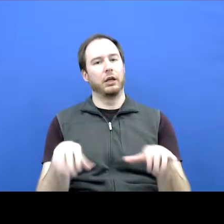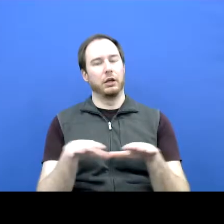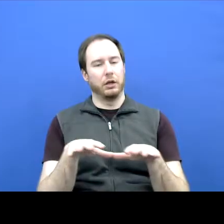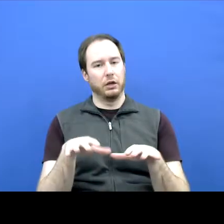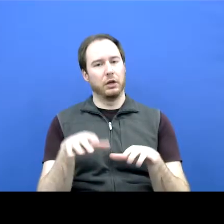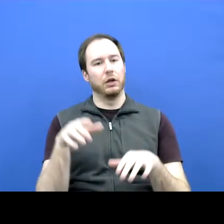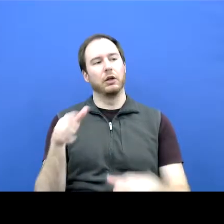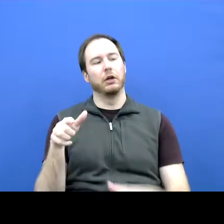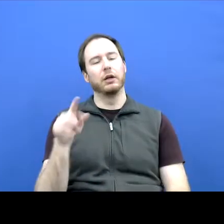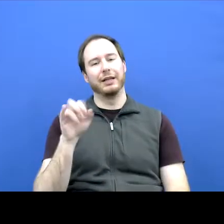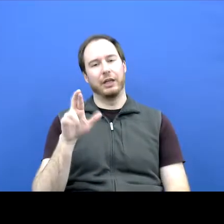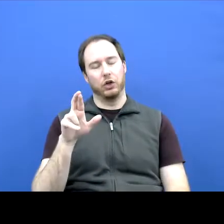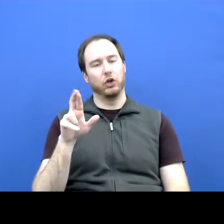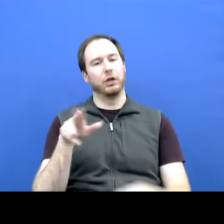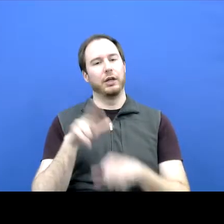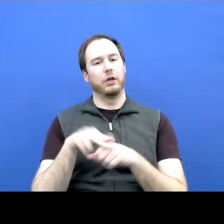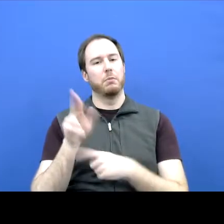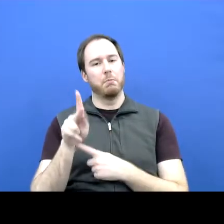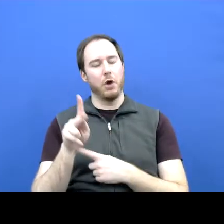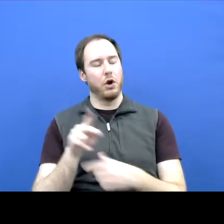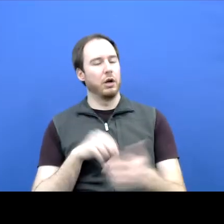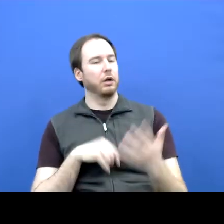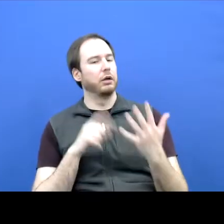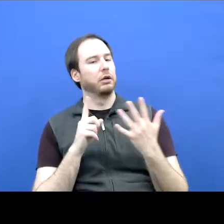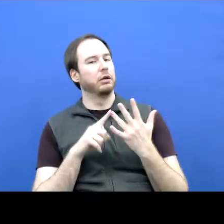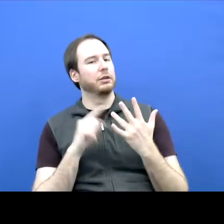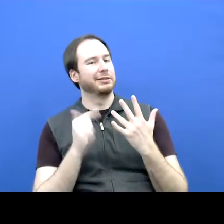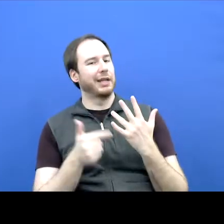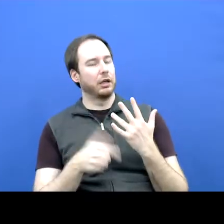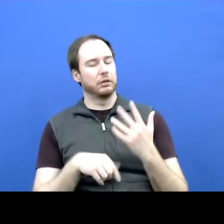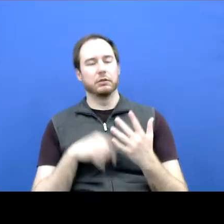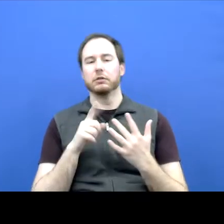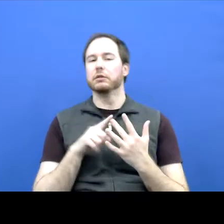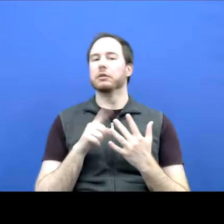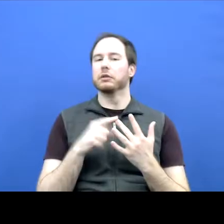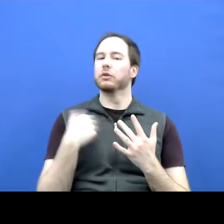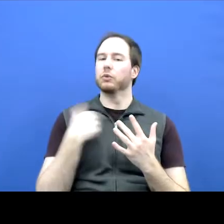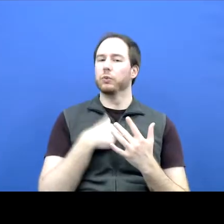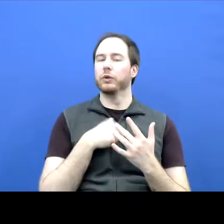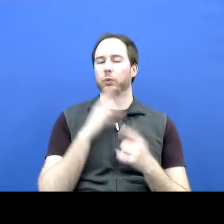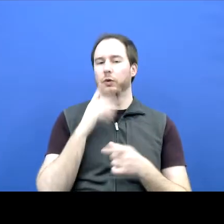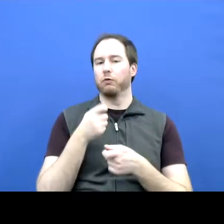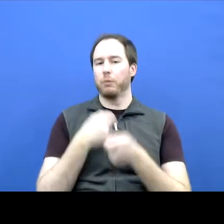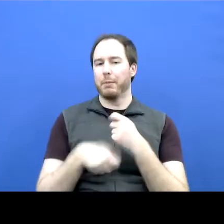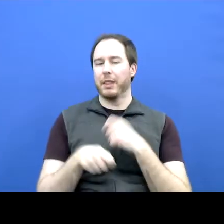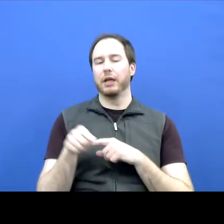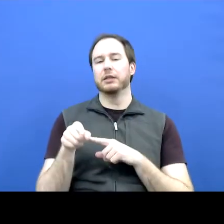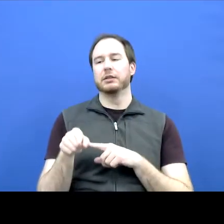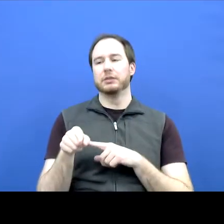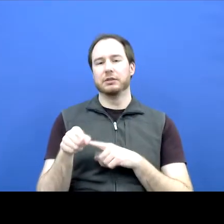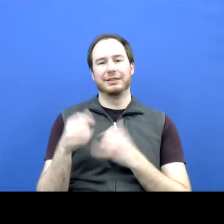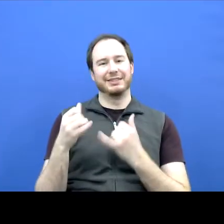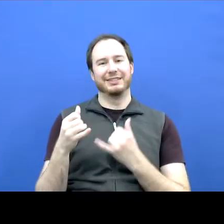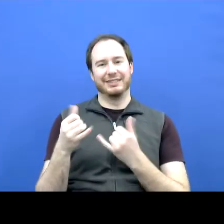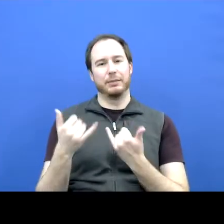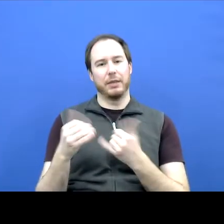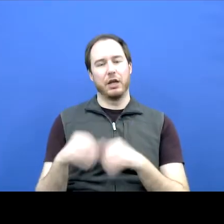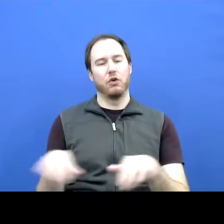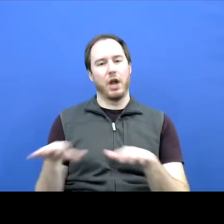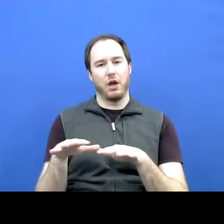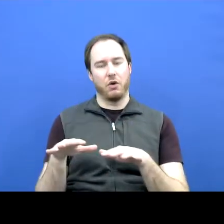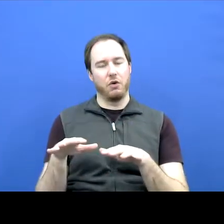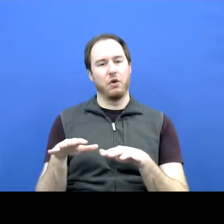Tinker Nature Park. Second. So we are replacing the existing